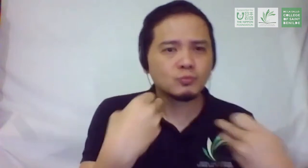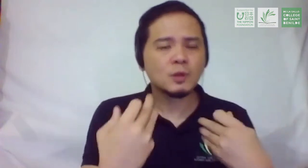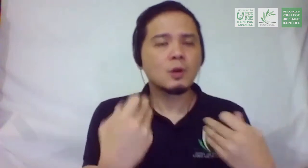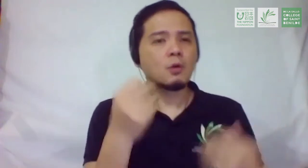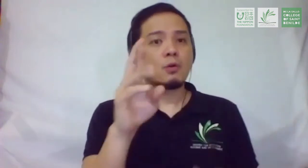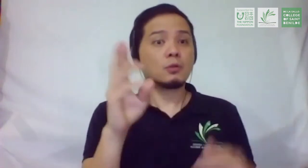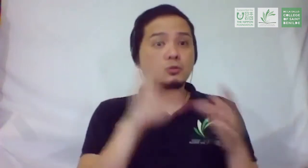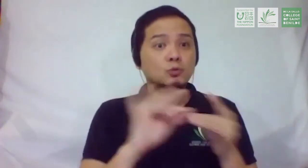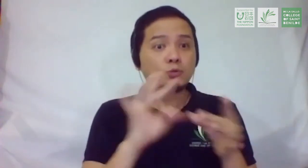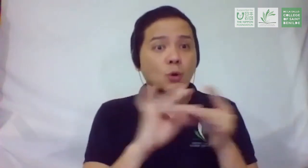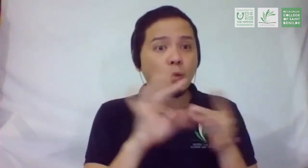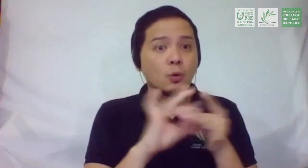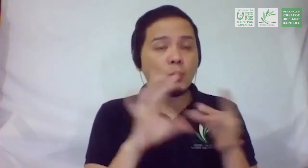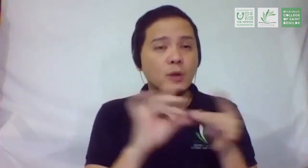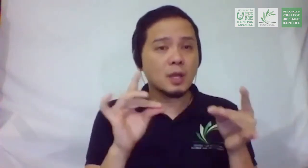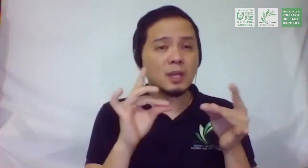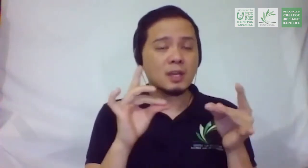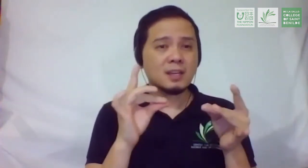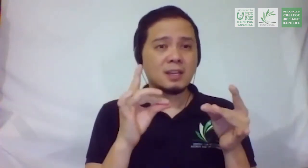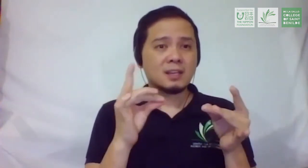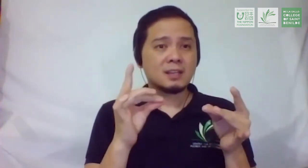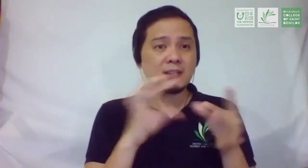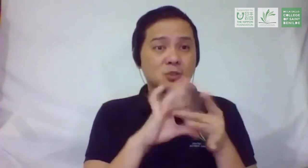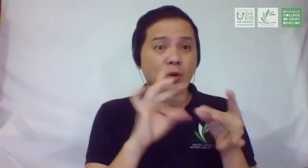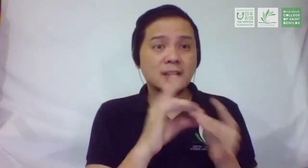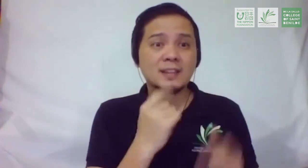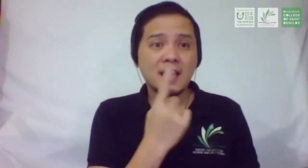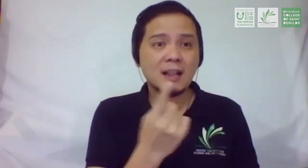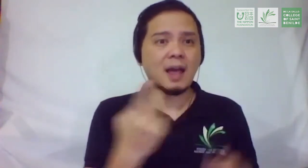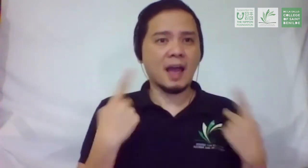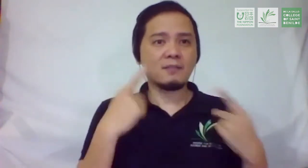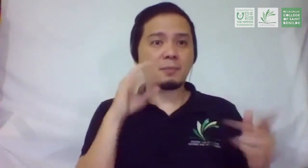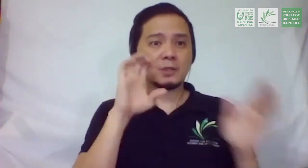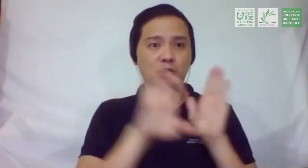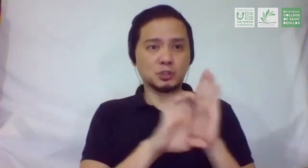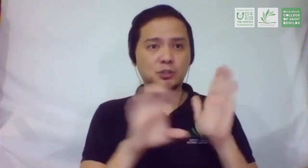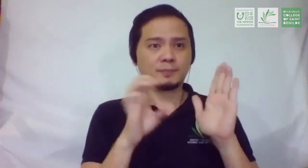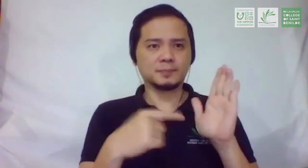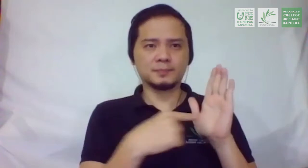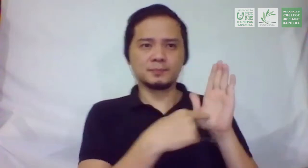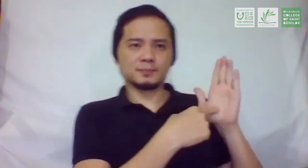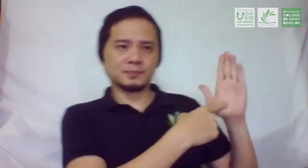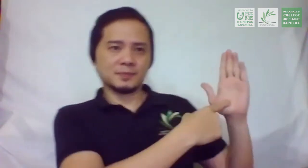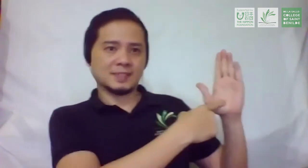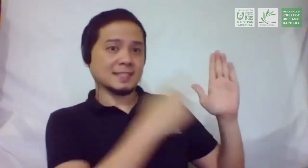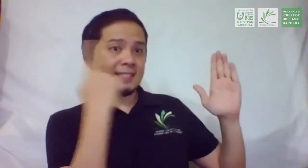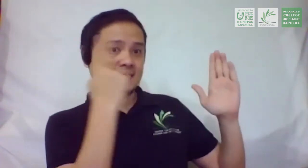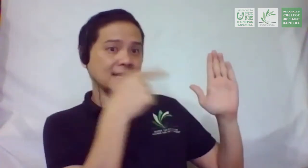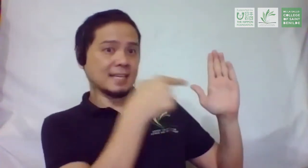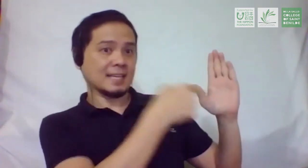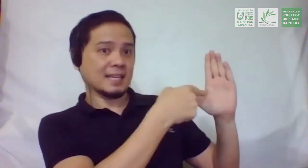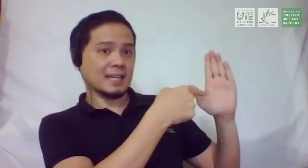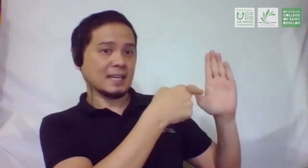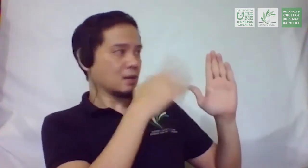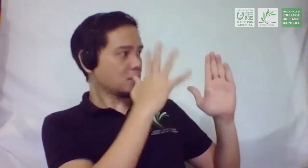storytelling, where you hold up a picture and say, okay, look at this picture and tell me everything you see in it.